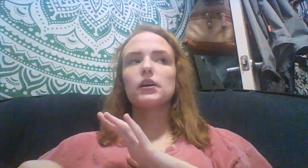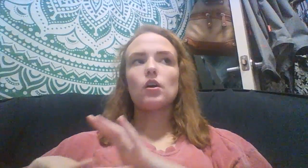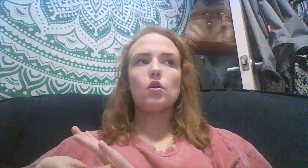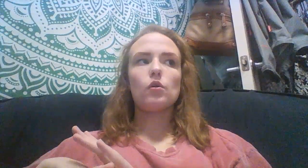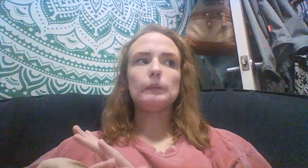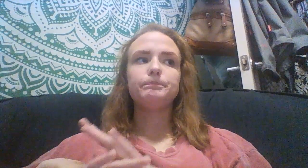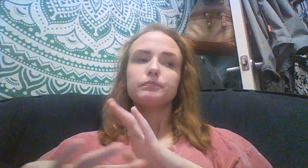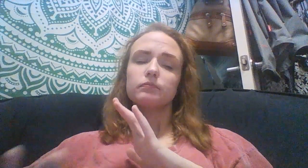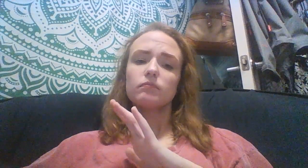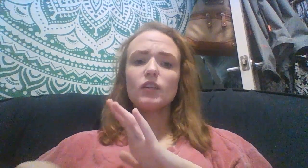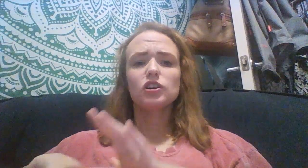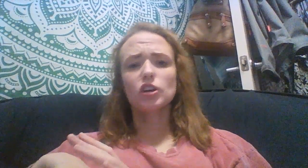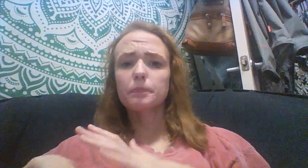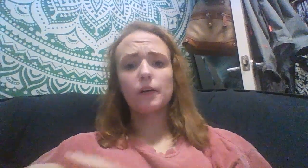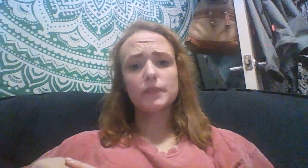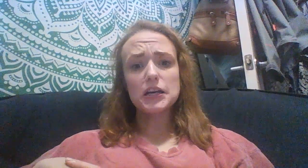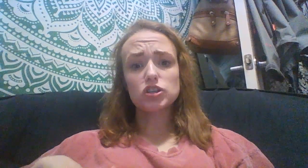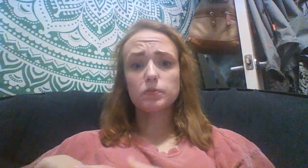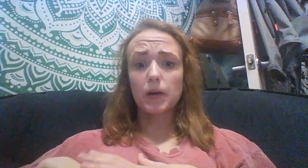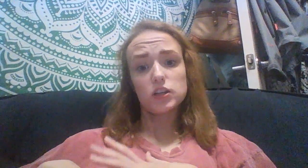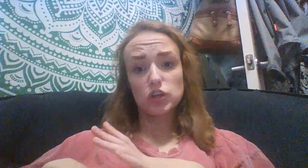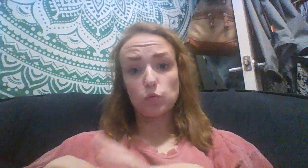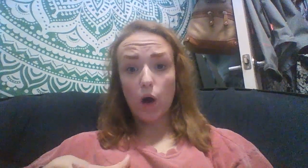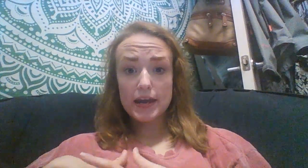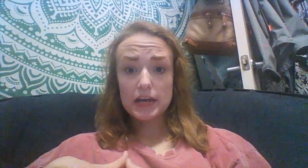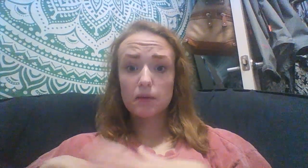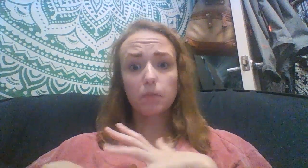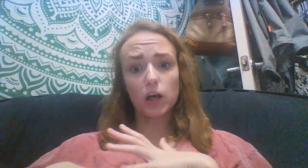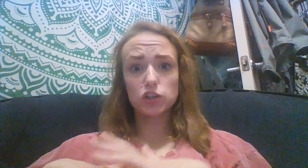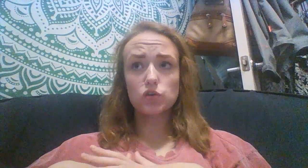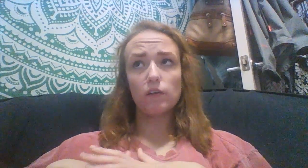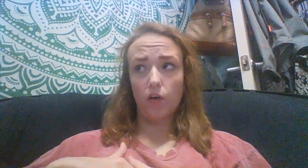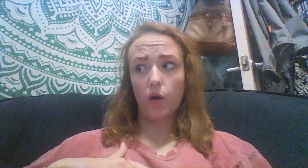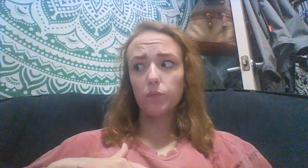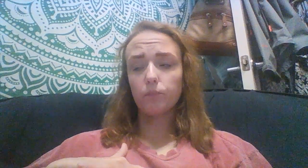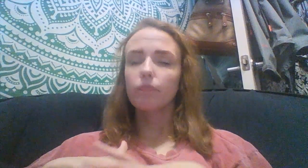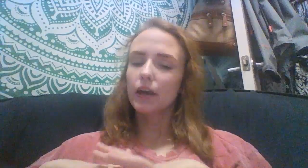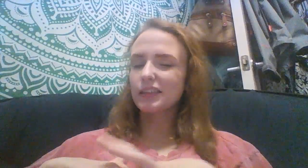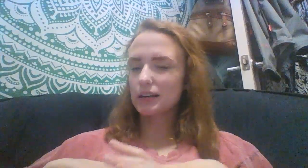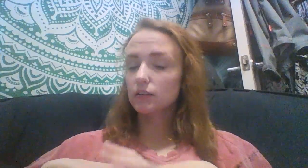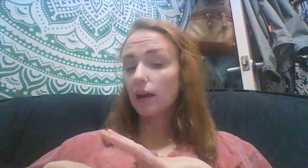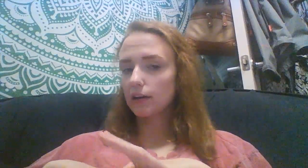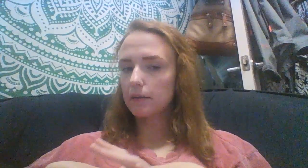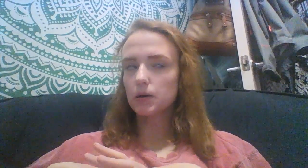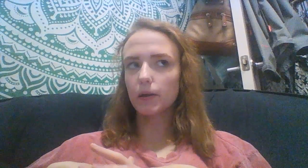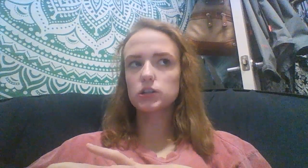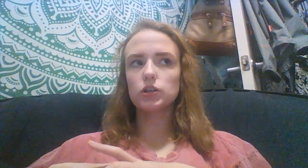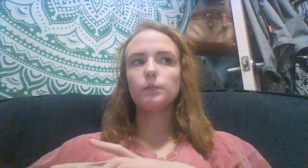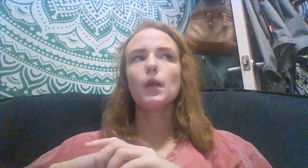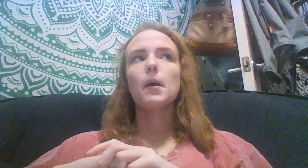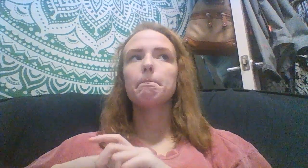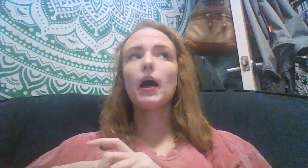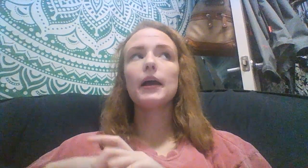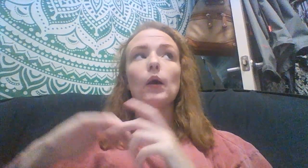the whole, you're privileged because you're white, because you can vote. That came into play too. But